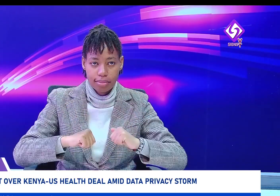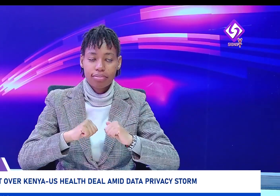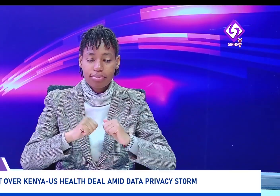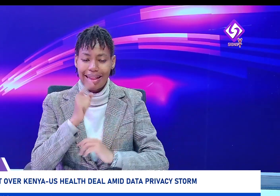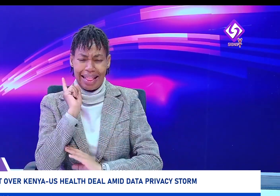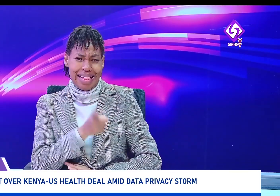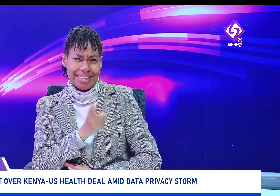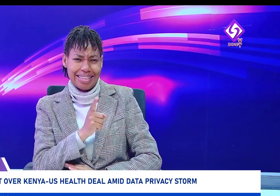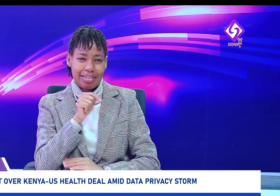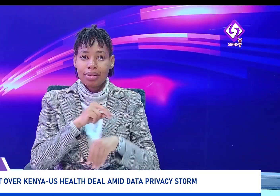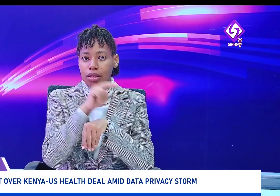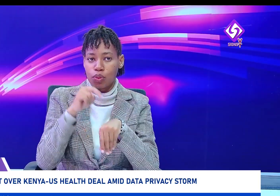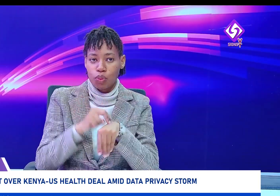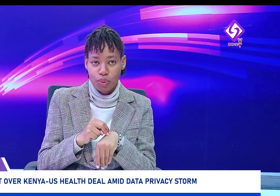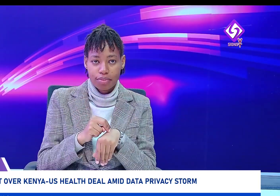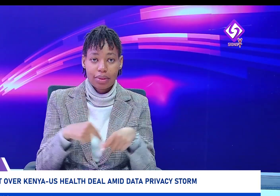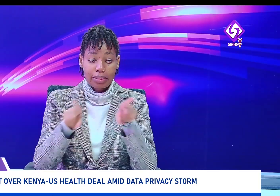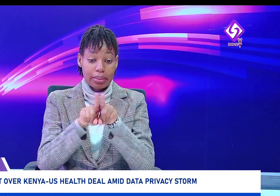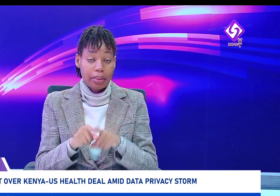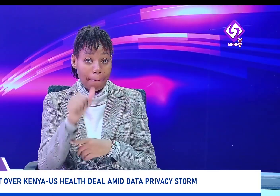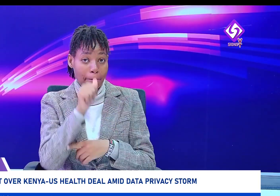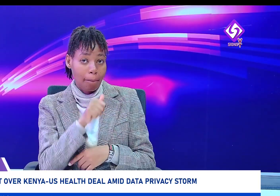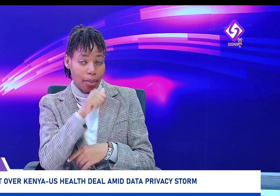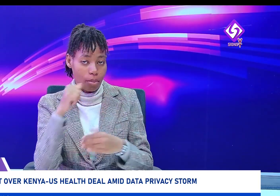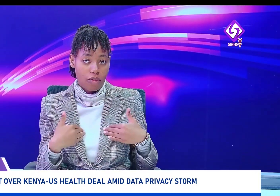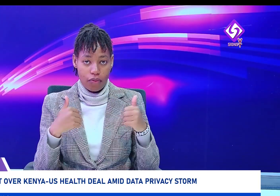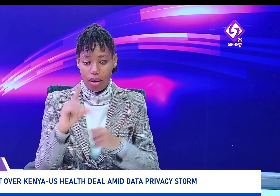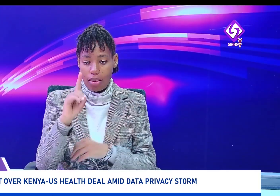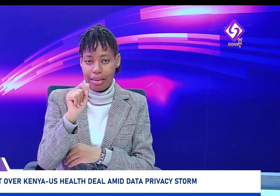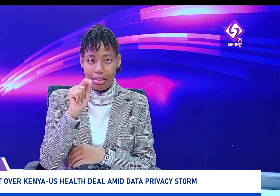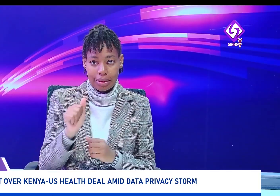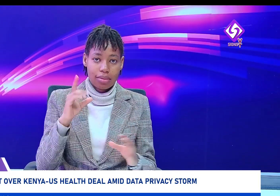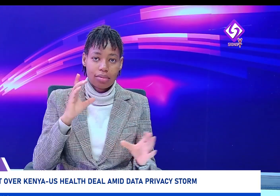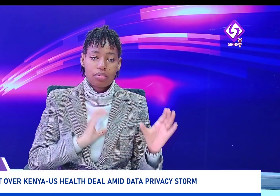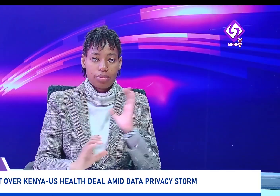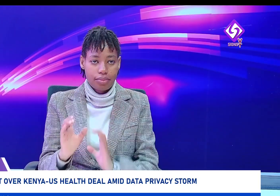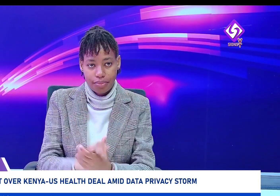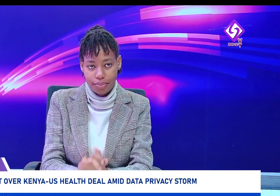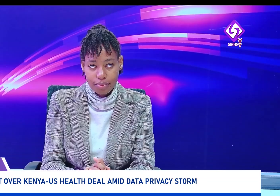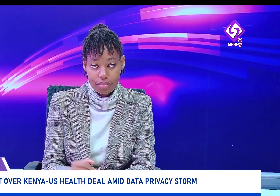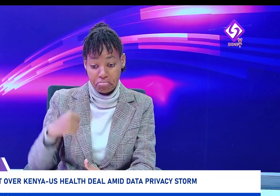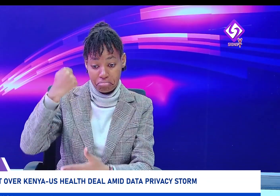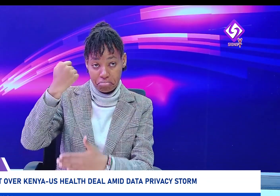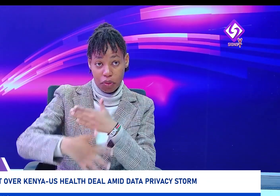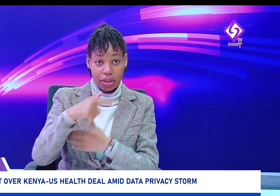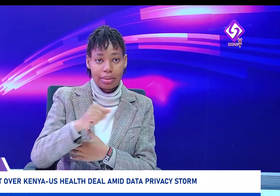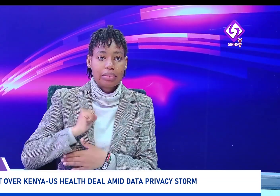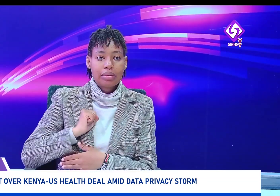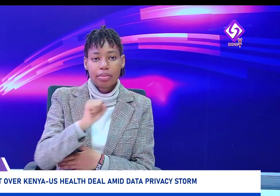national sovereignty and the private health data of citizens. Busia Senator and